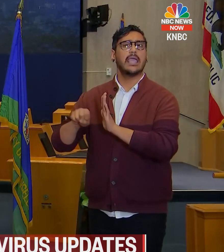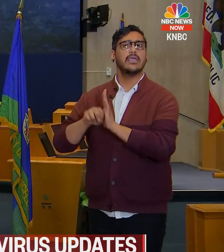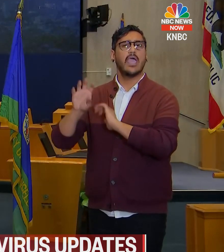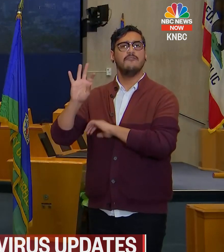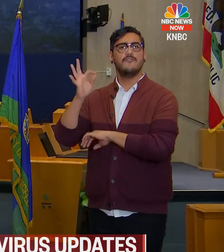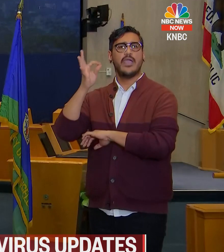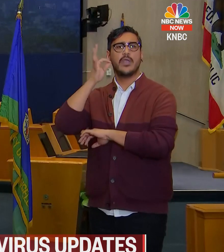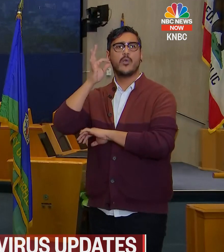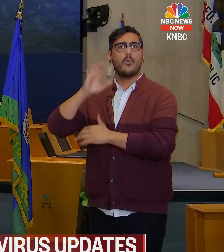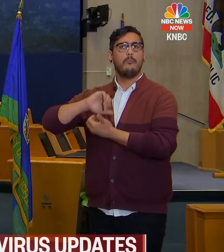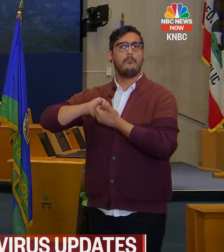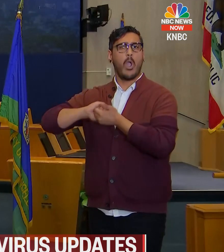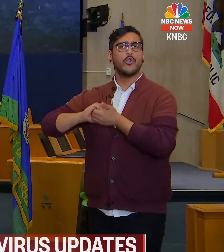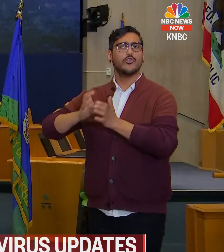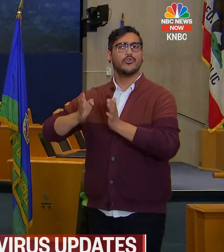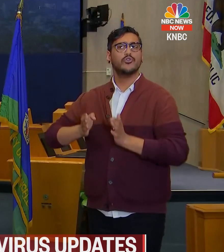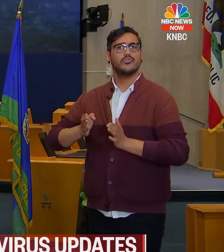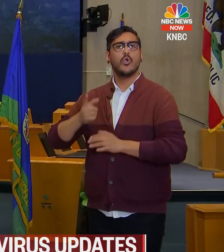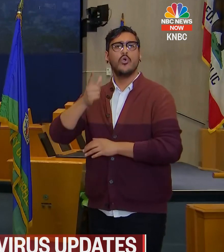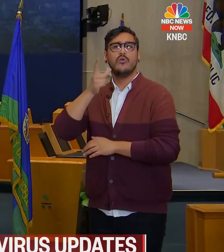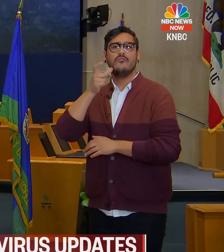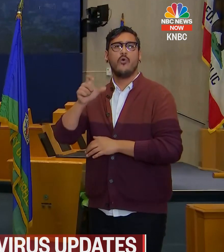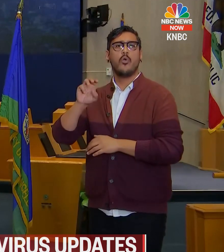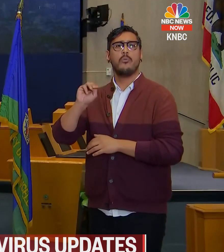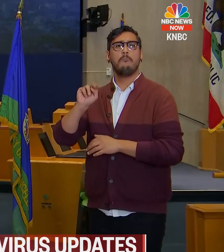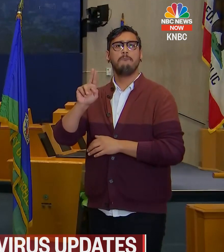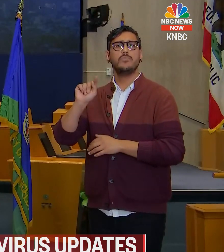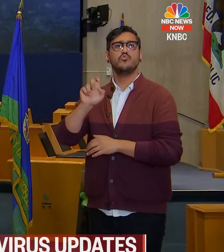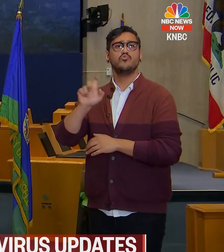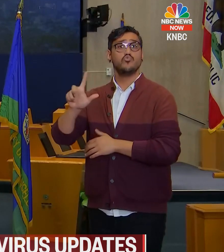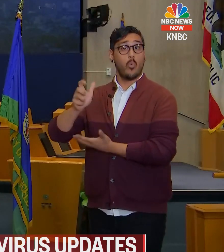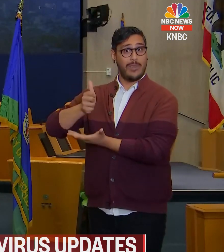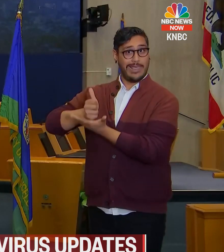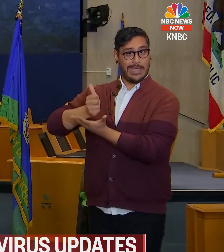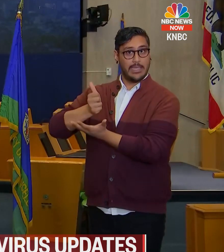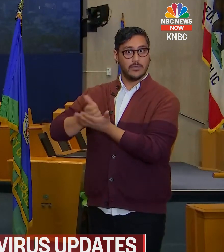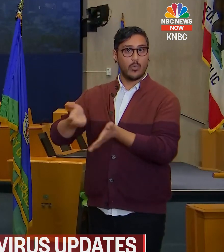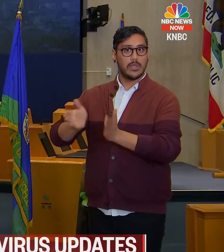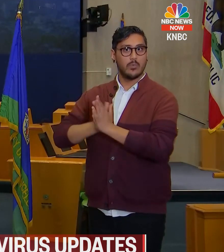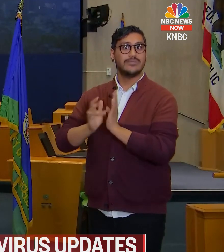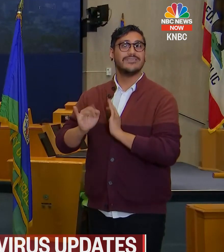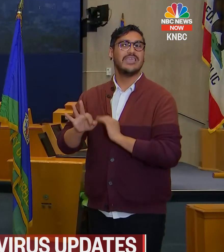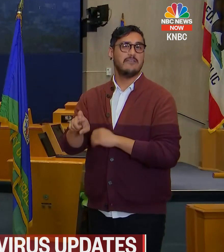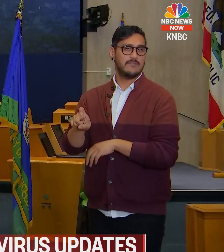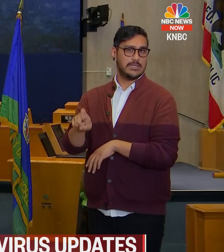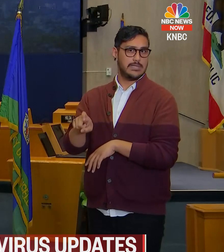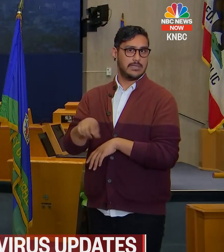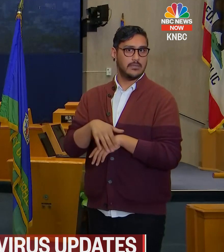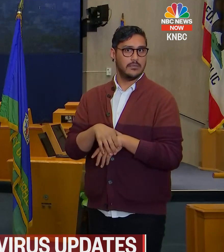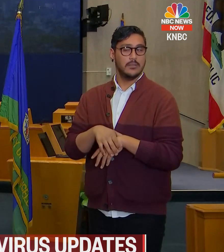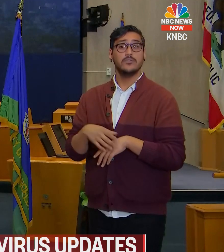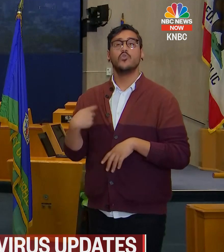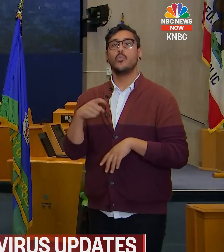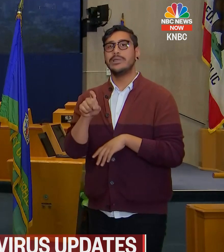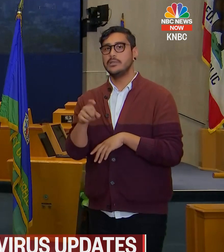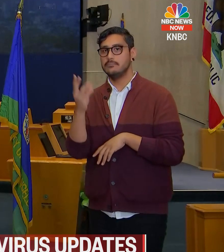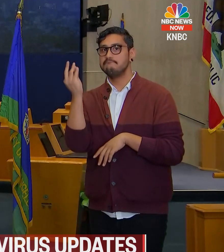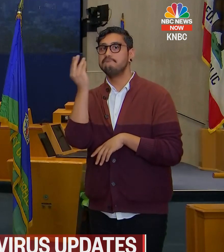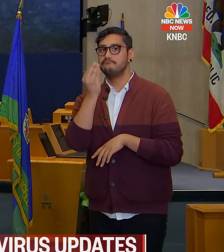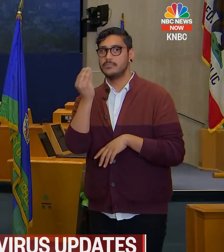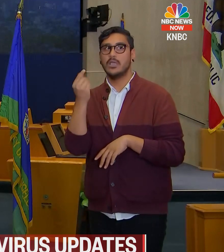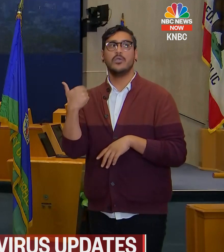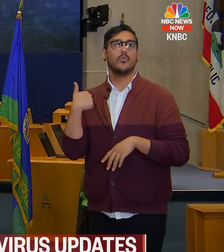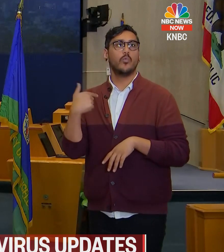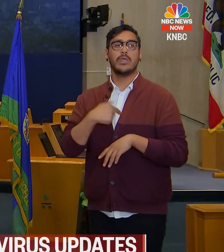federal partners as it pertains to mutual aid requests if needed. We have to take into consideration that we're still